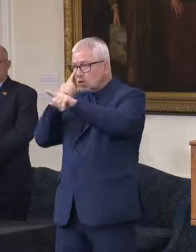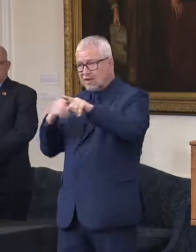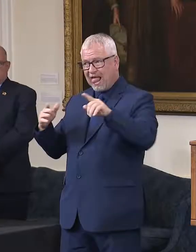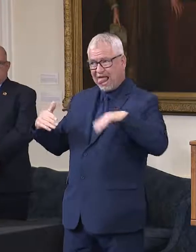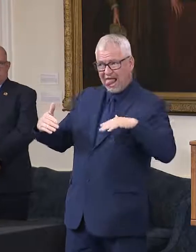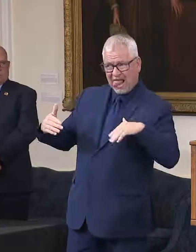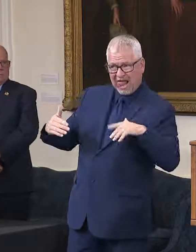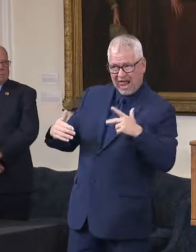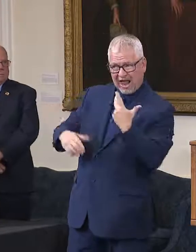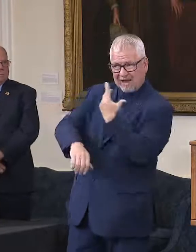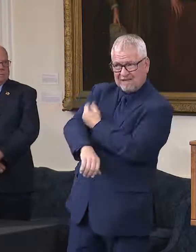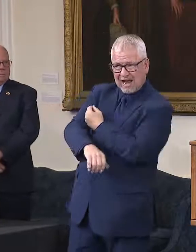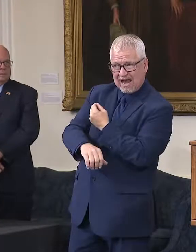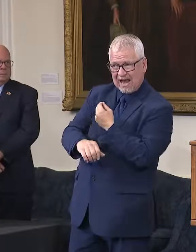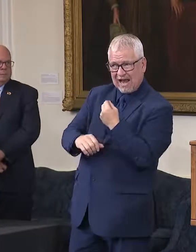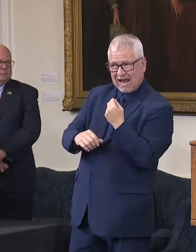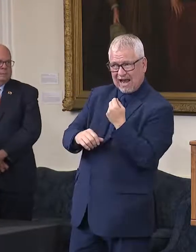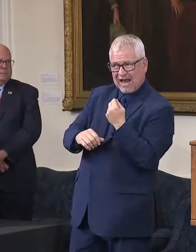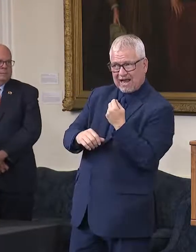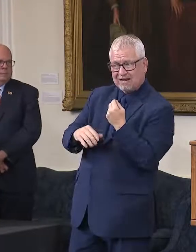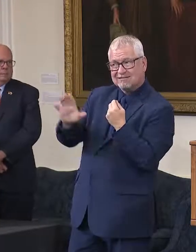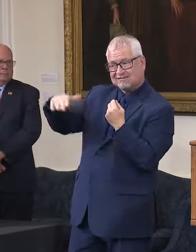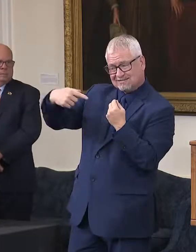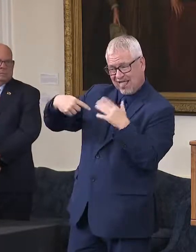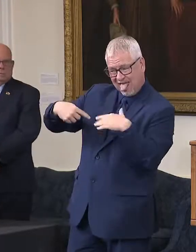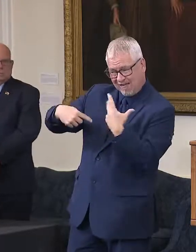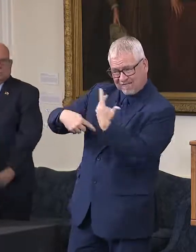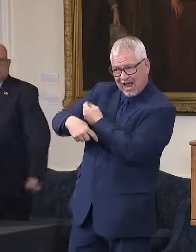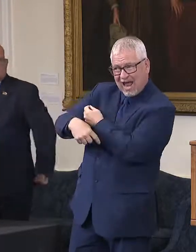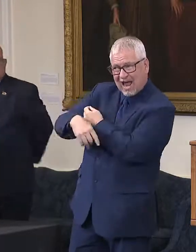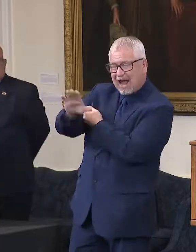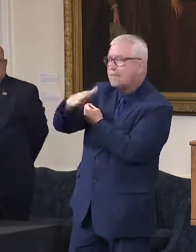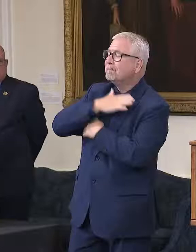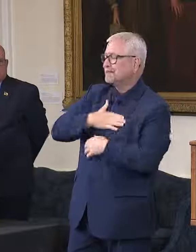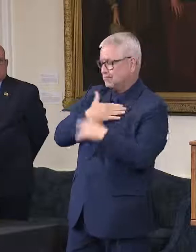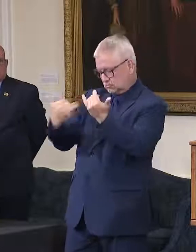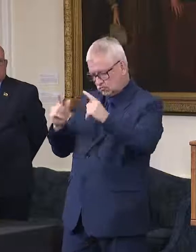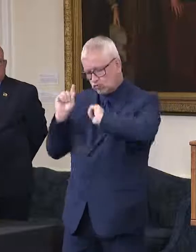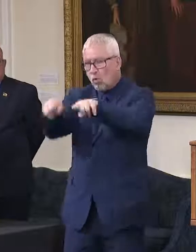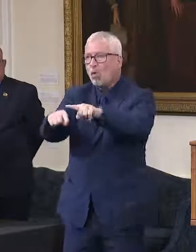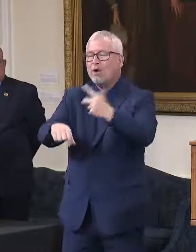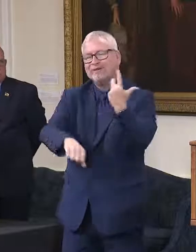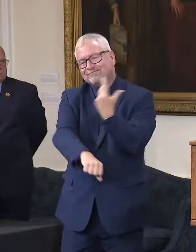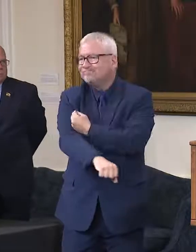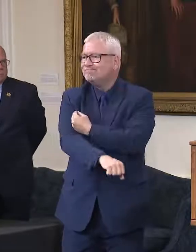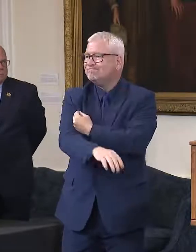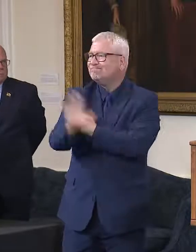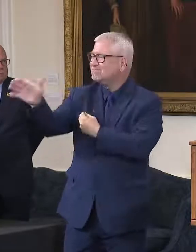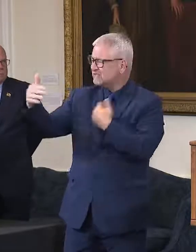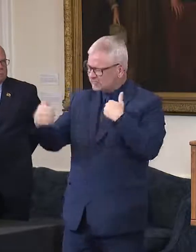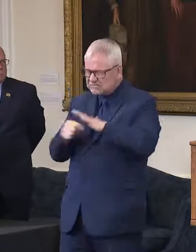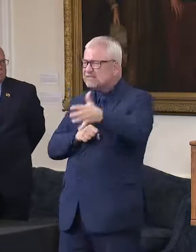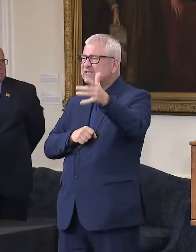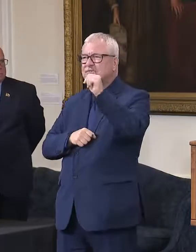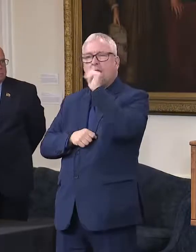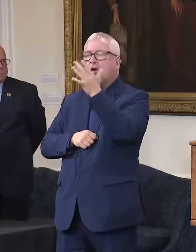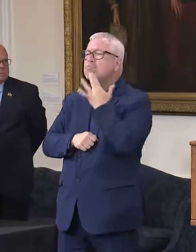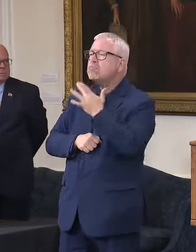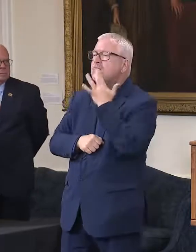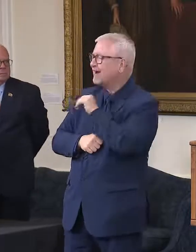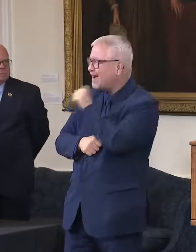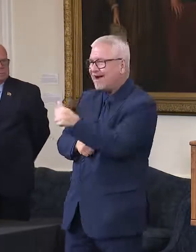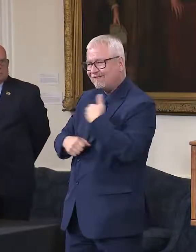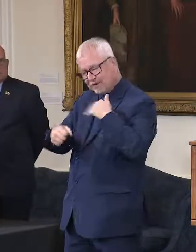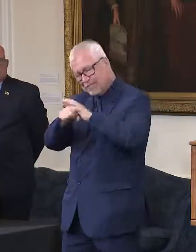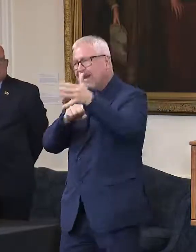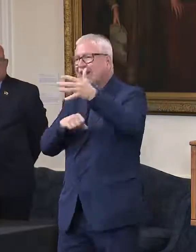unvaccinated but eligible Marylanders, please get vaccinated. We have plenty of supply with vaccines on hand throughout